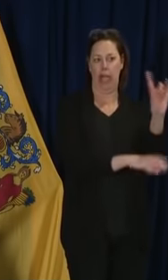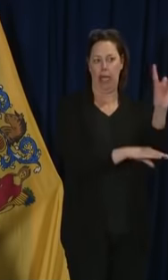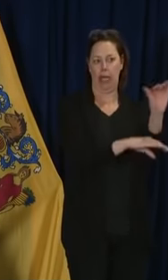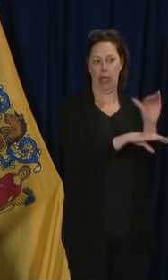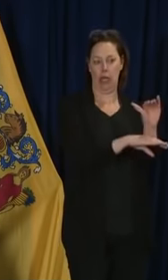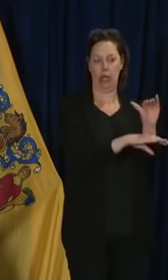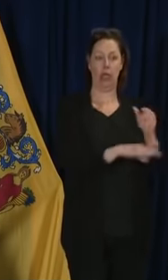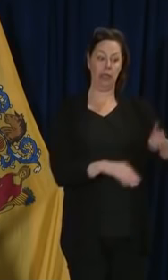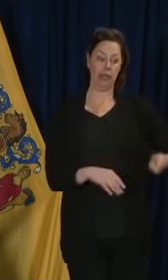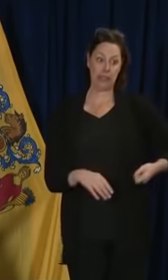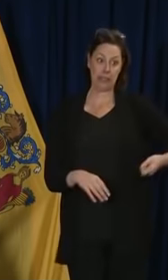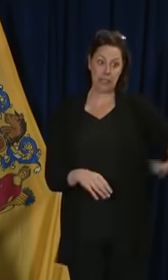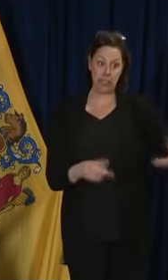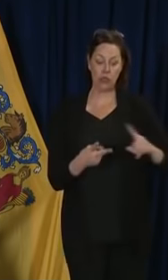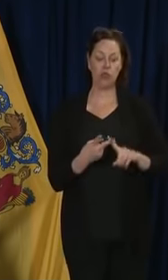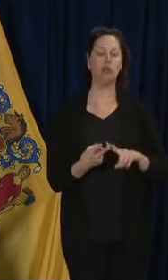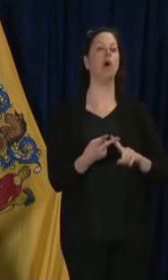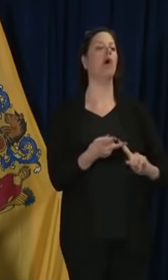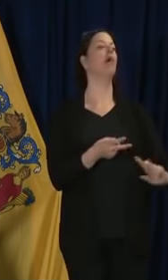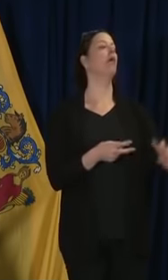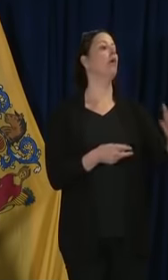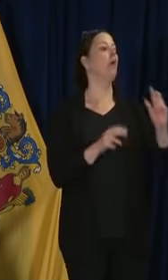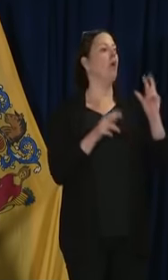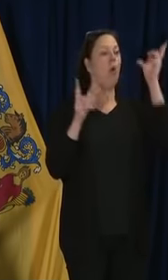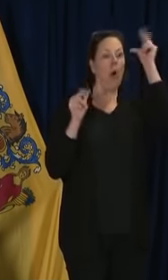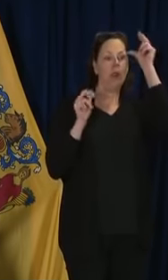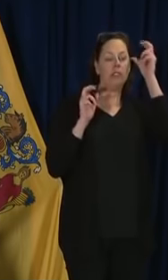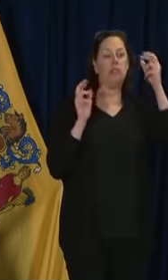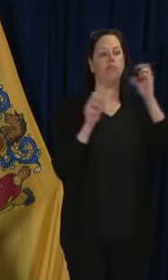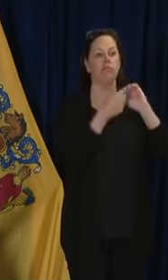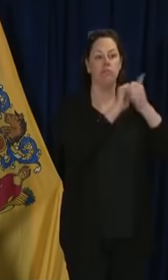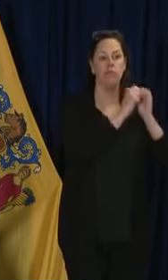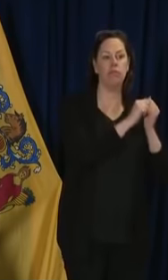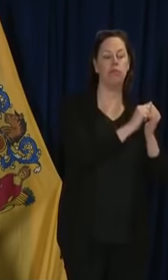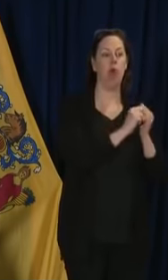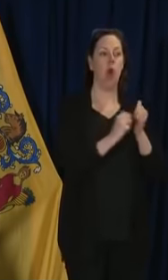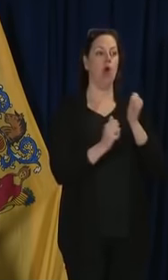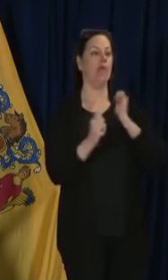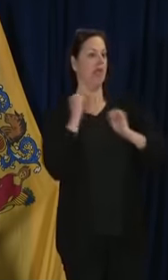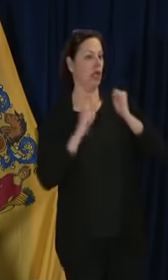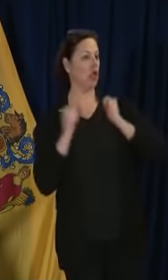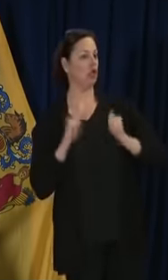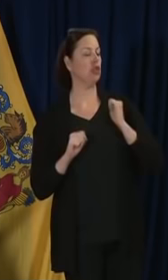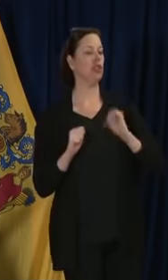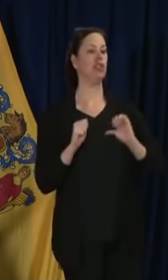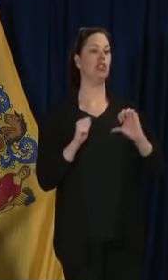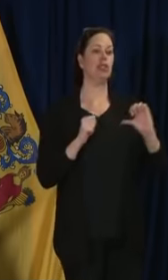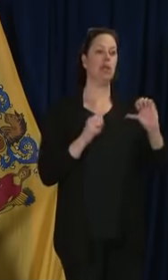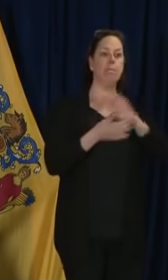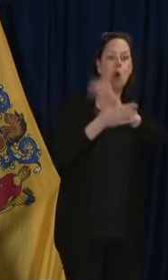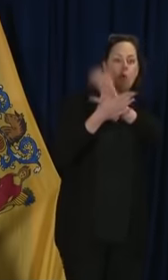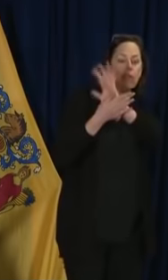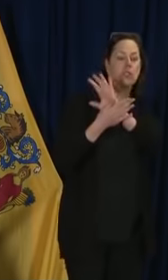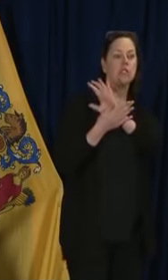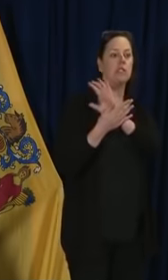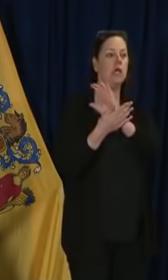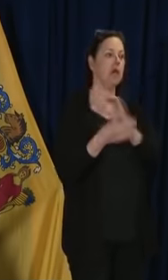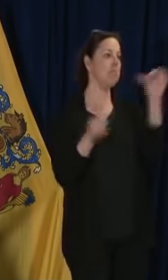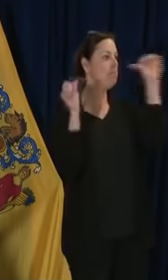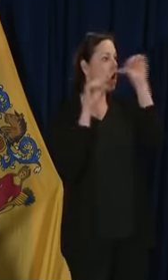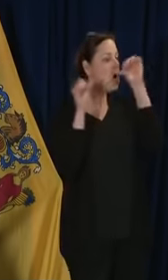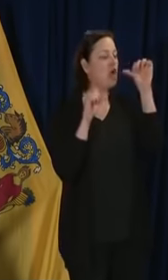All casinos, racetracks, movie theaters, performing arts centers, nightclubs,